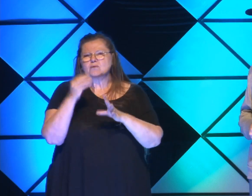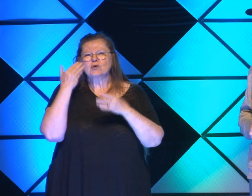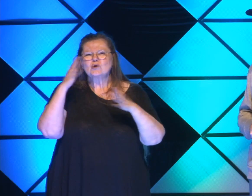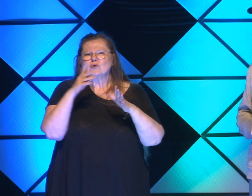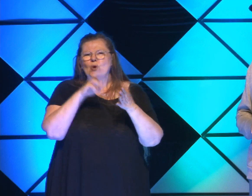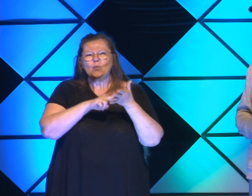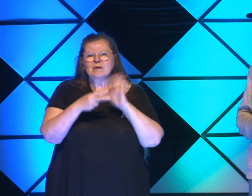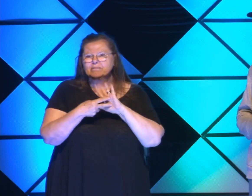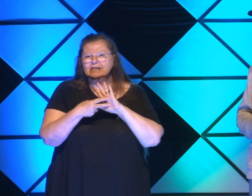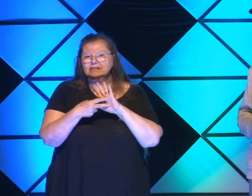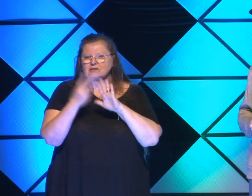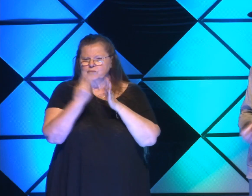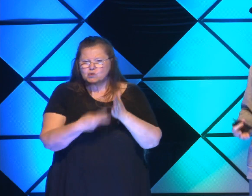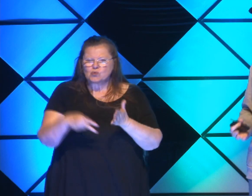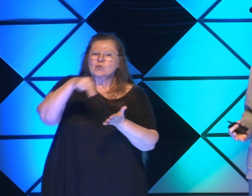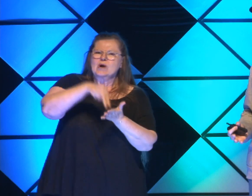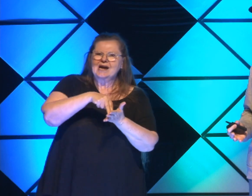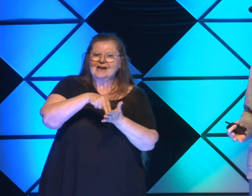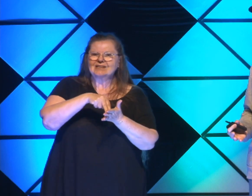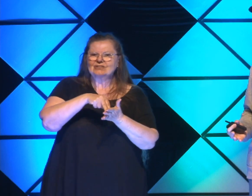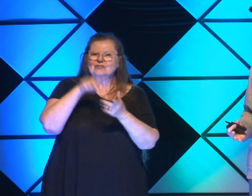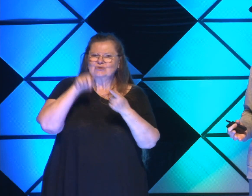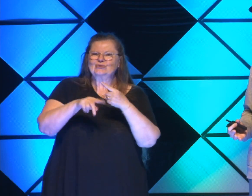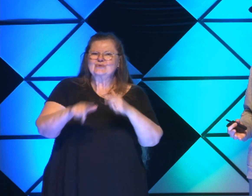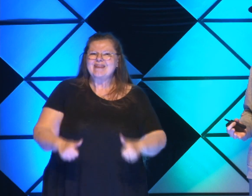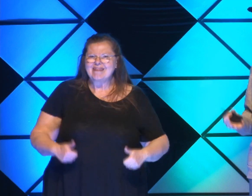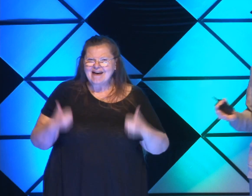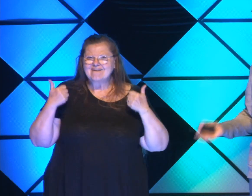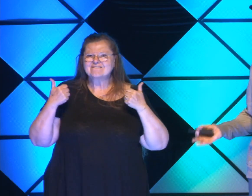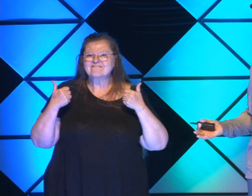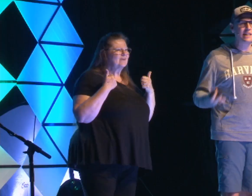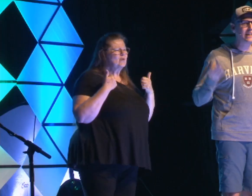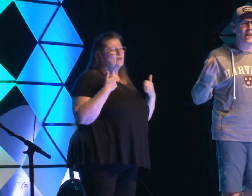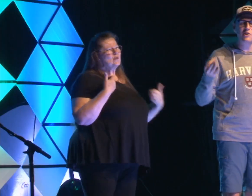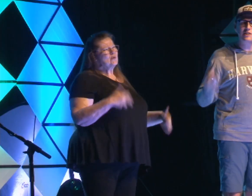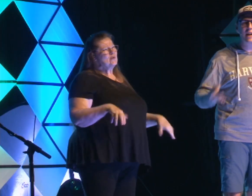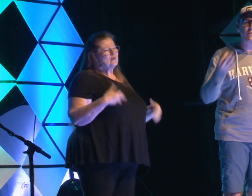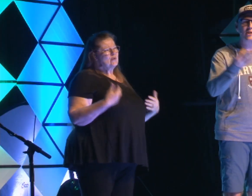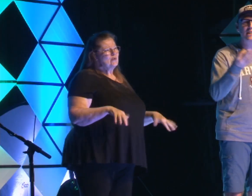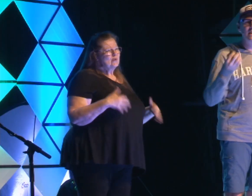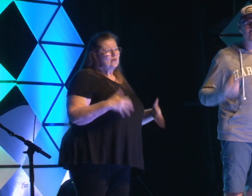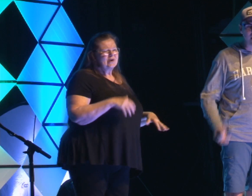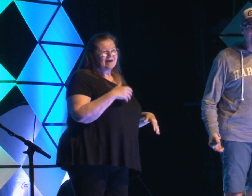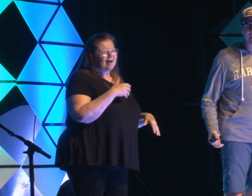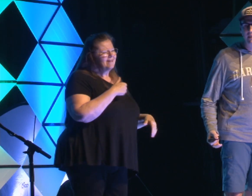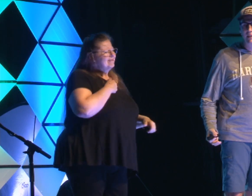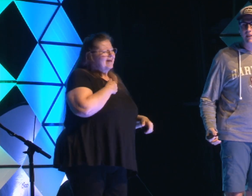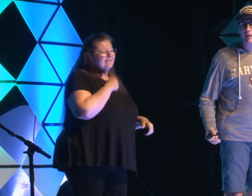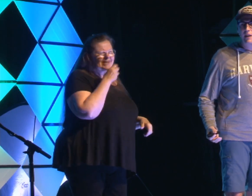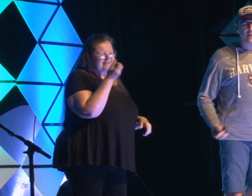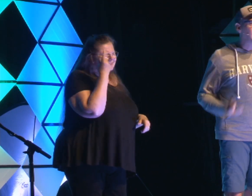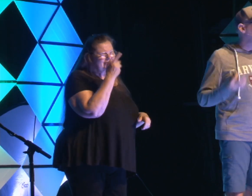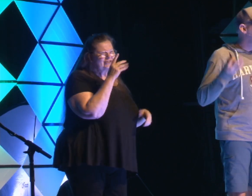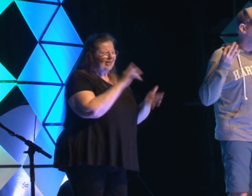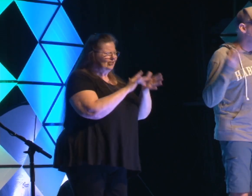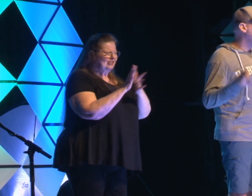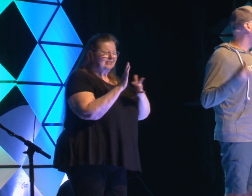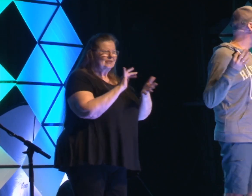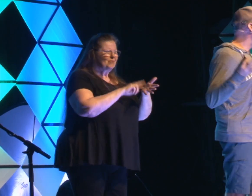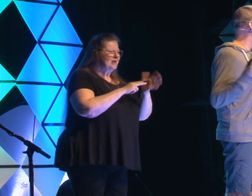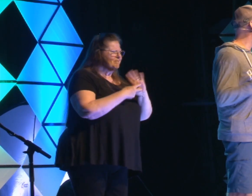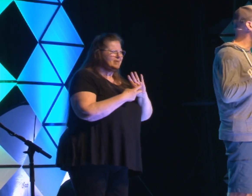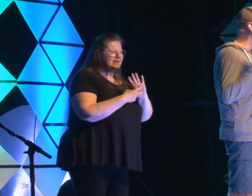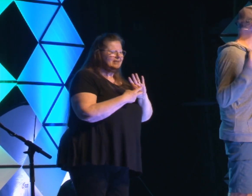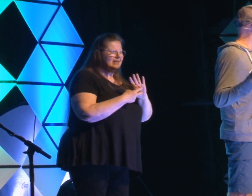it means to be raised to life. I love that they didn't understand what Jesus meant. The gospel